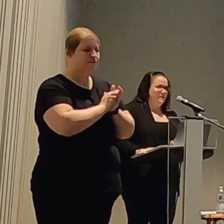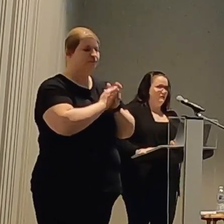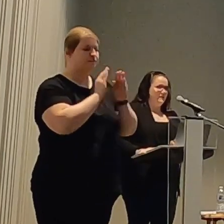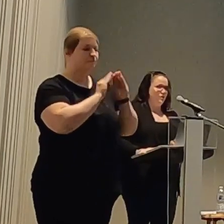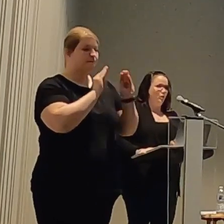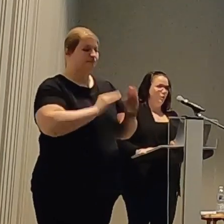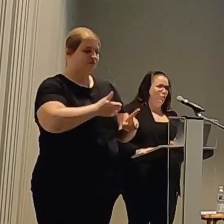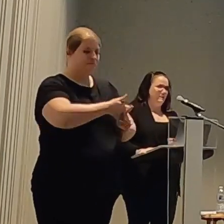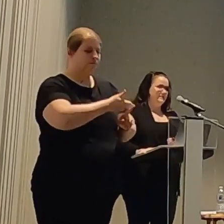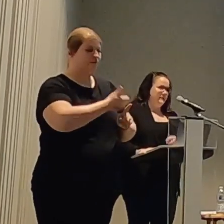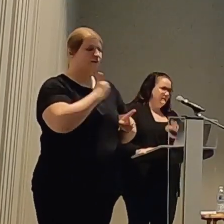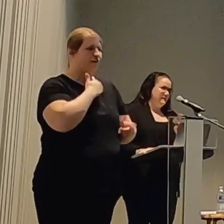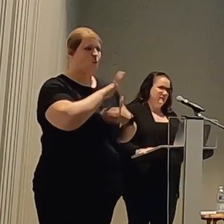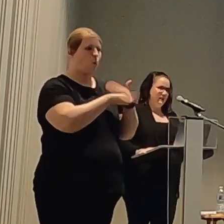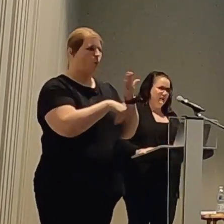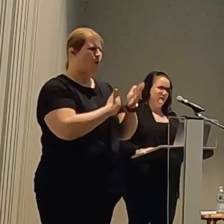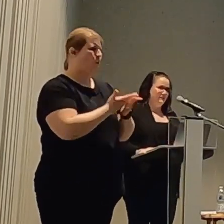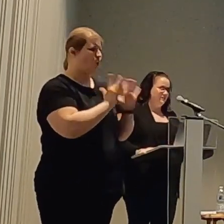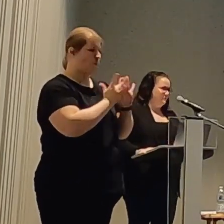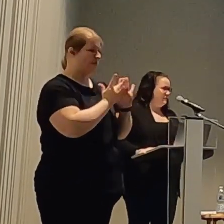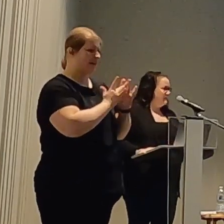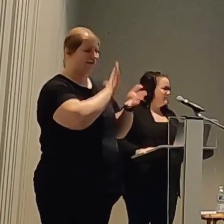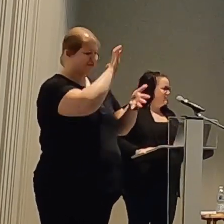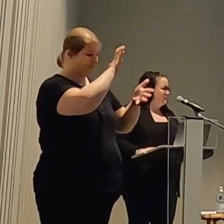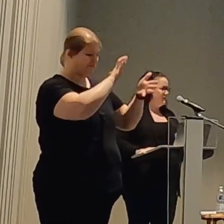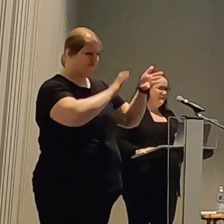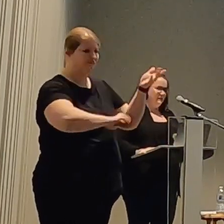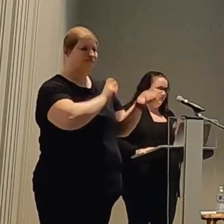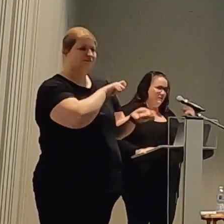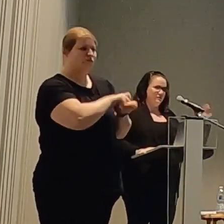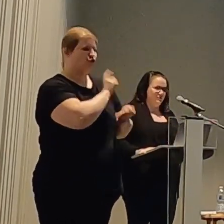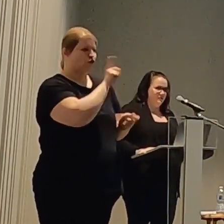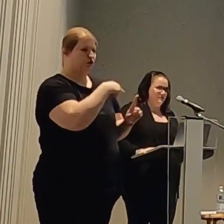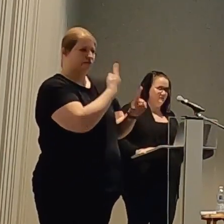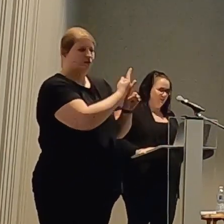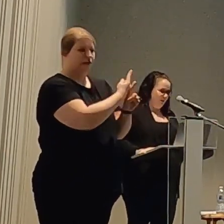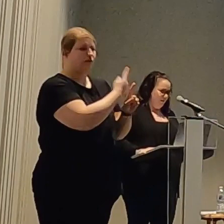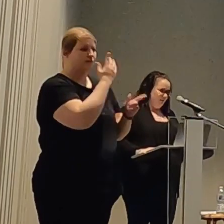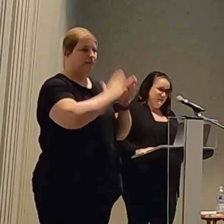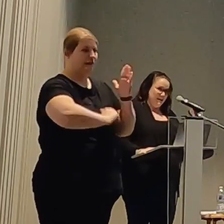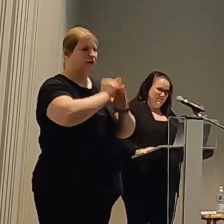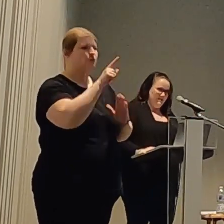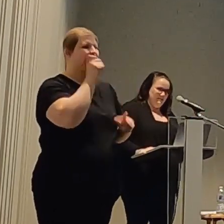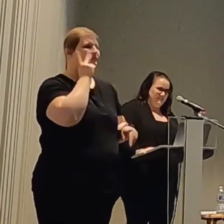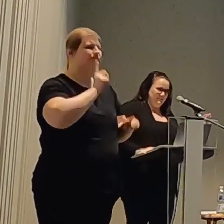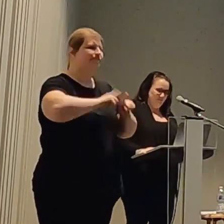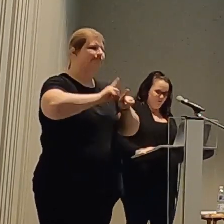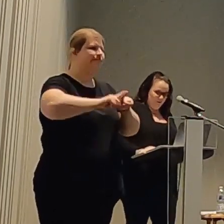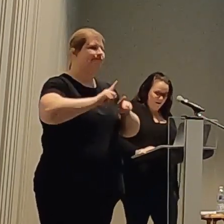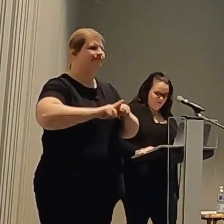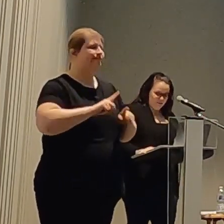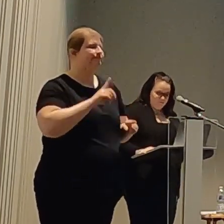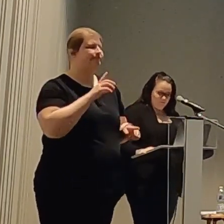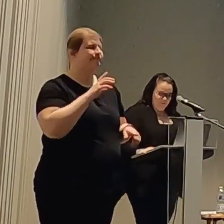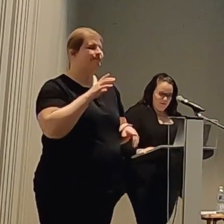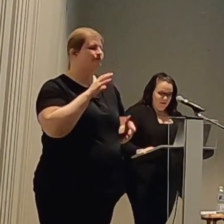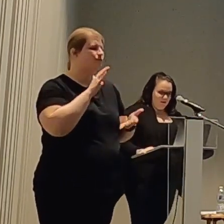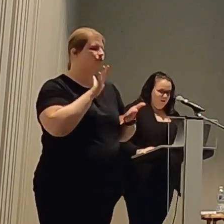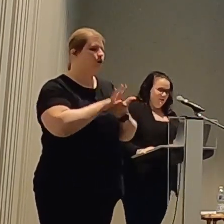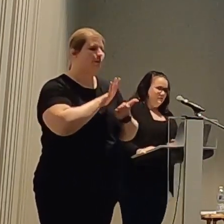museum itself has a whole website dedicated to this, and you can see all sorts of documents and